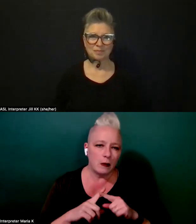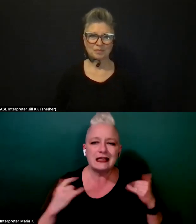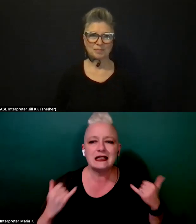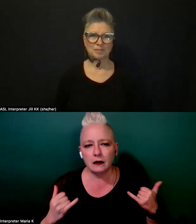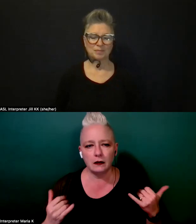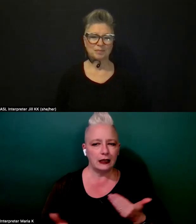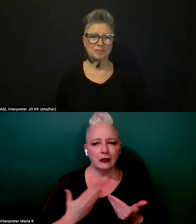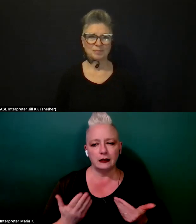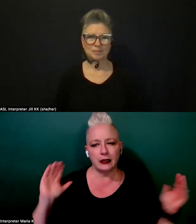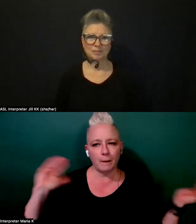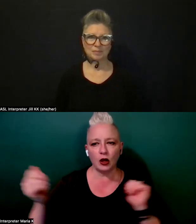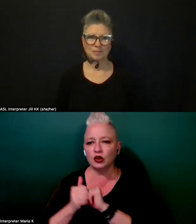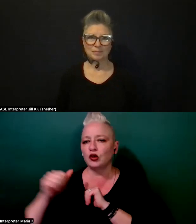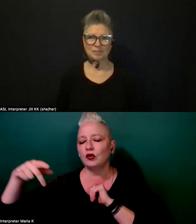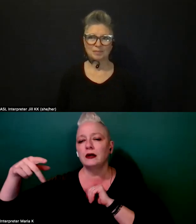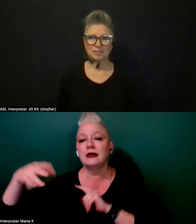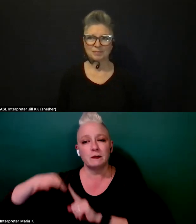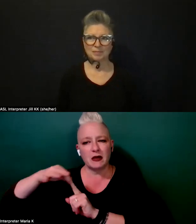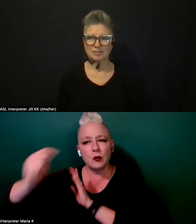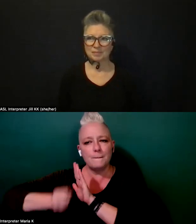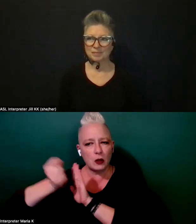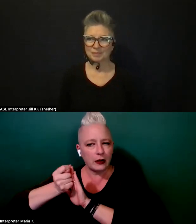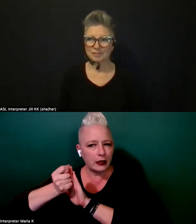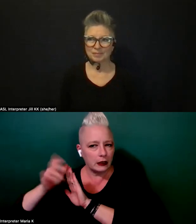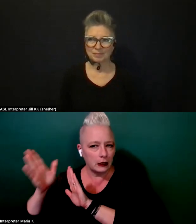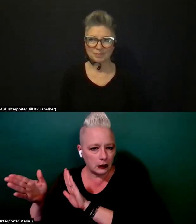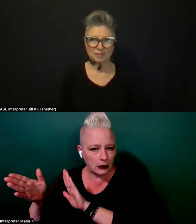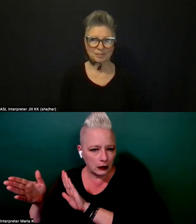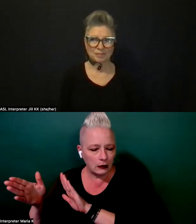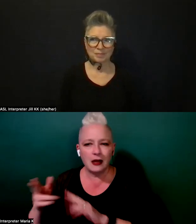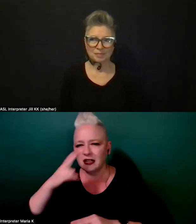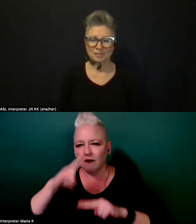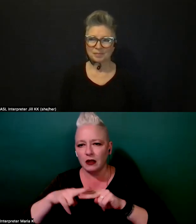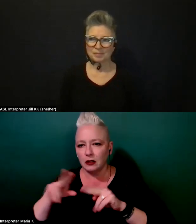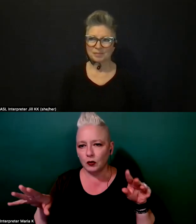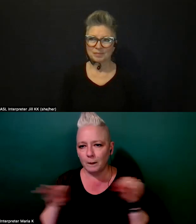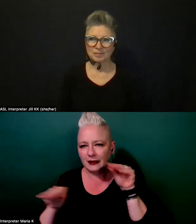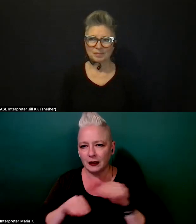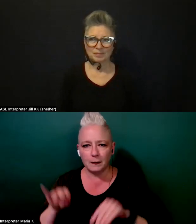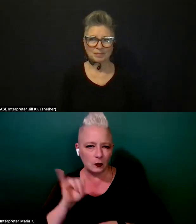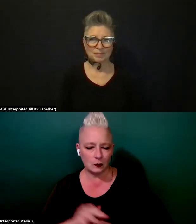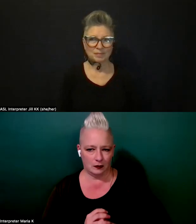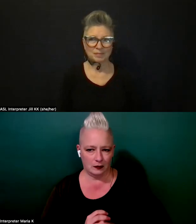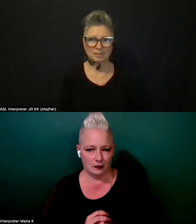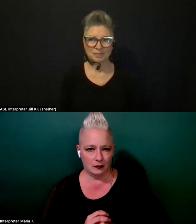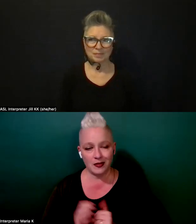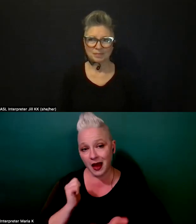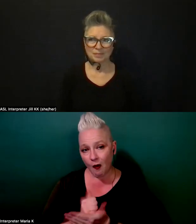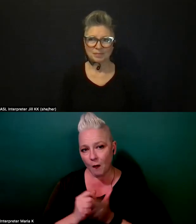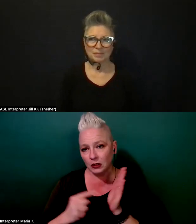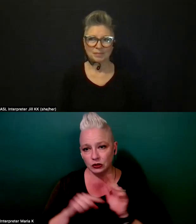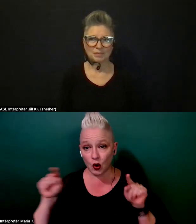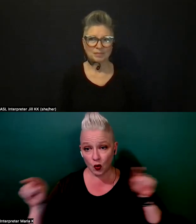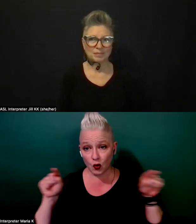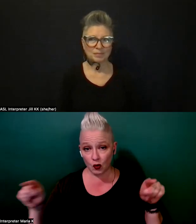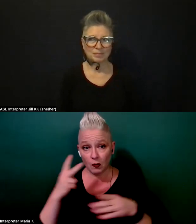easy in comparison to period. And that's fun to like mix it up too. And also that helps show both worlds really